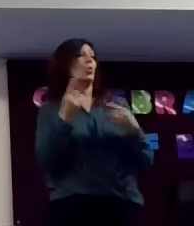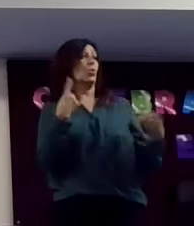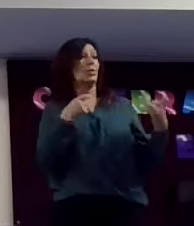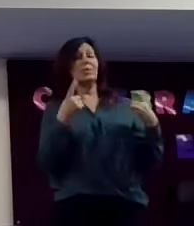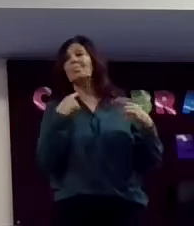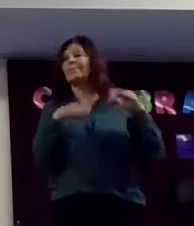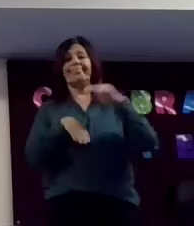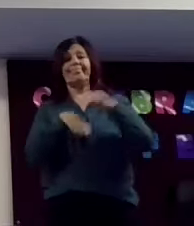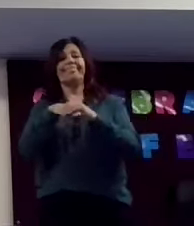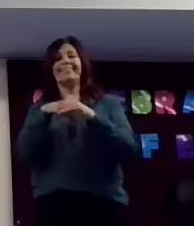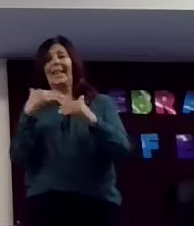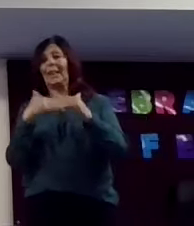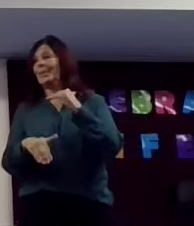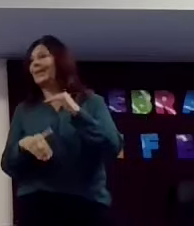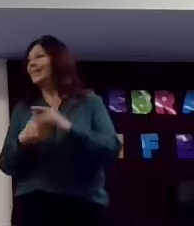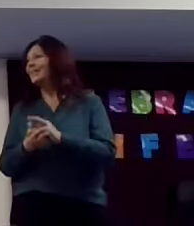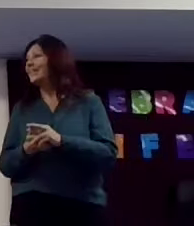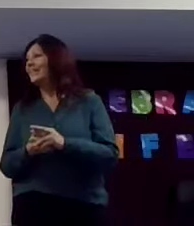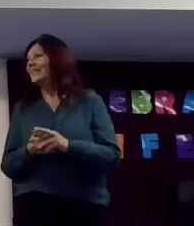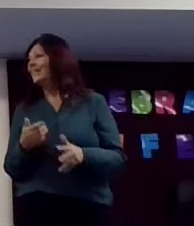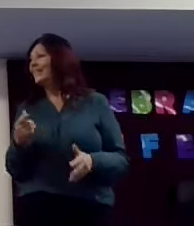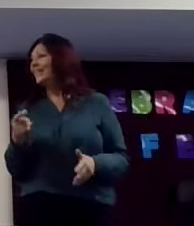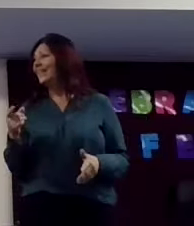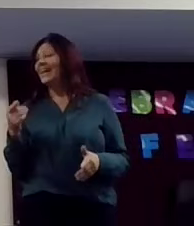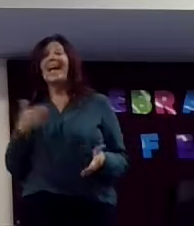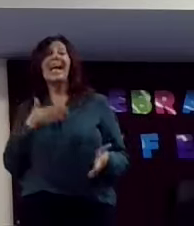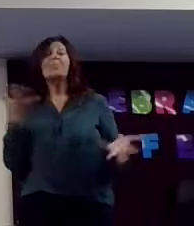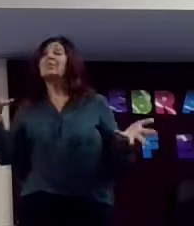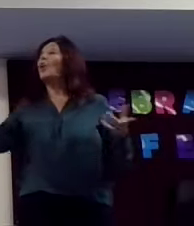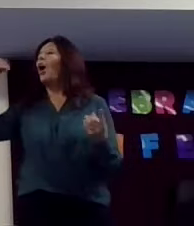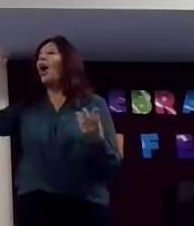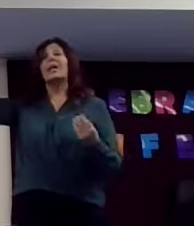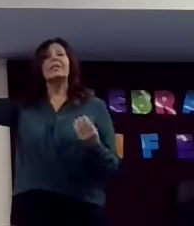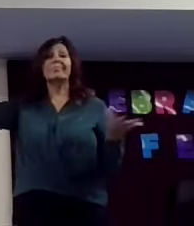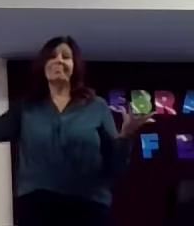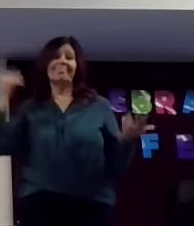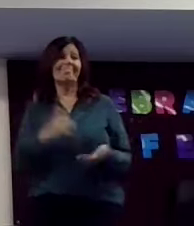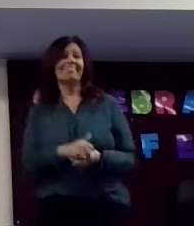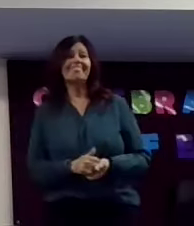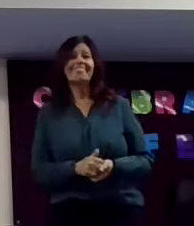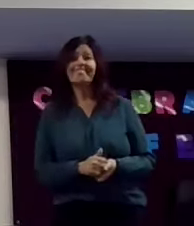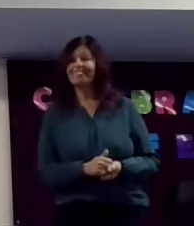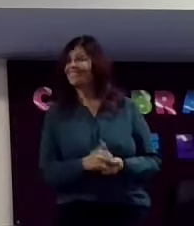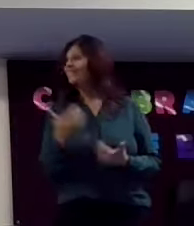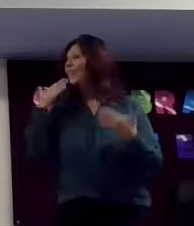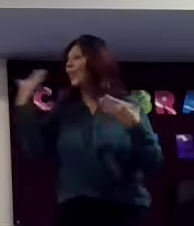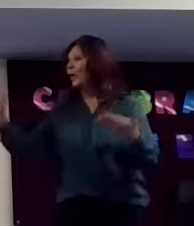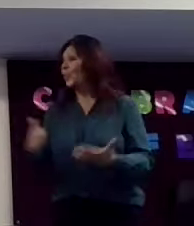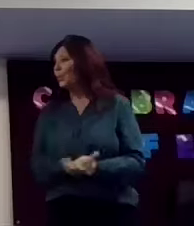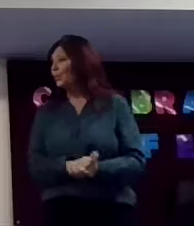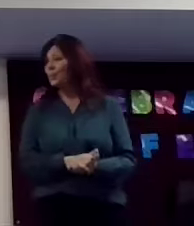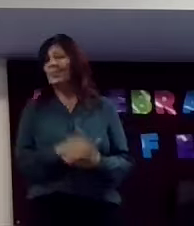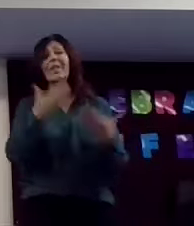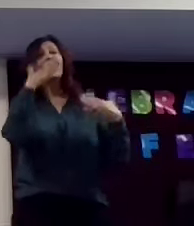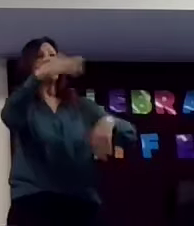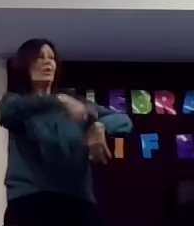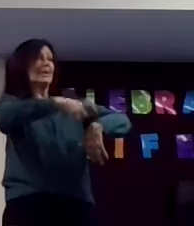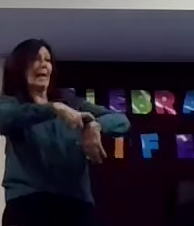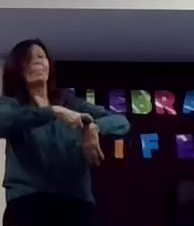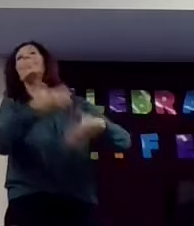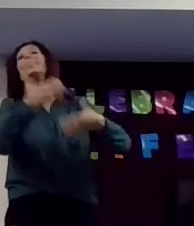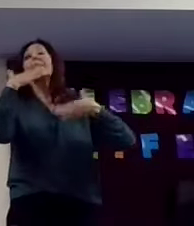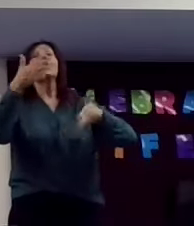we've reached our 10-minute Sorry. limit. No, that's okay. I'd be happy to talk with people Yeah, separately, so thank you. thank you so much. Thank you for your time